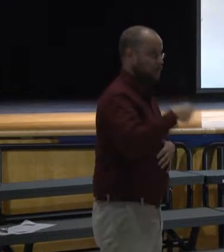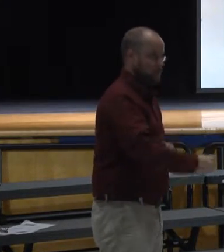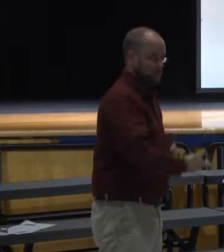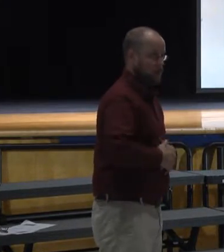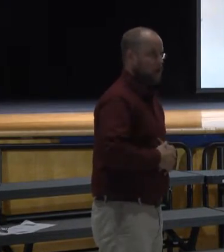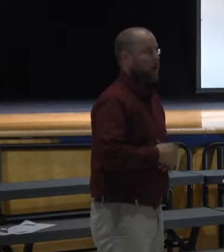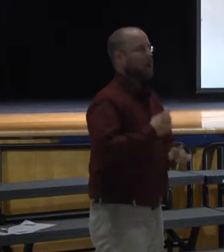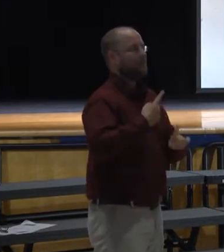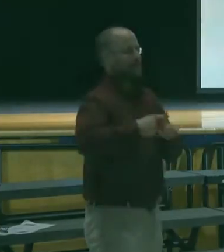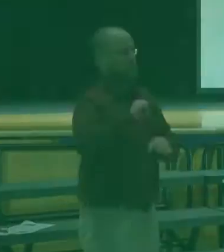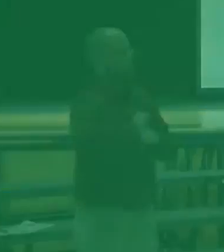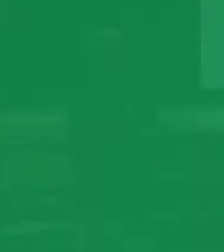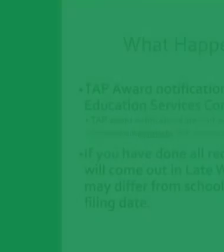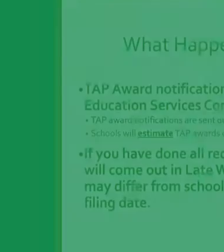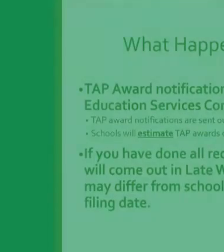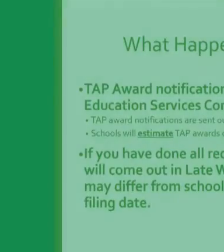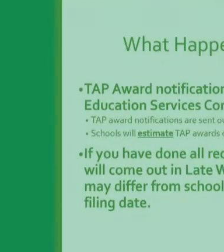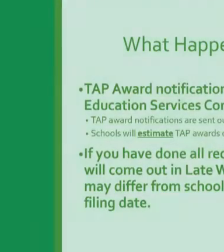that we're offering.